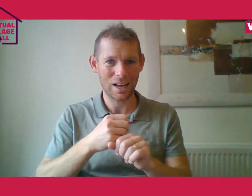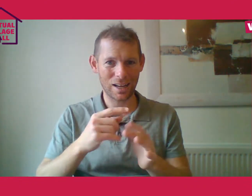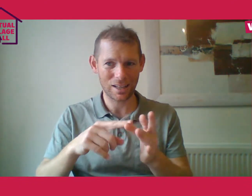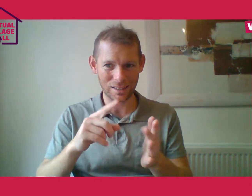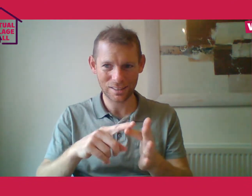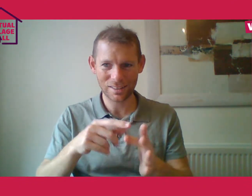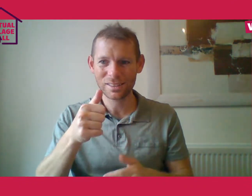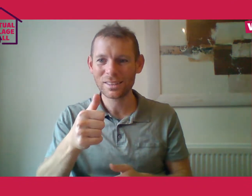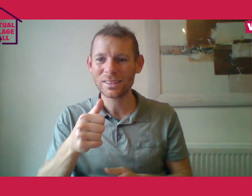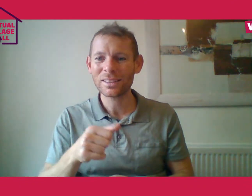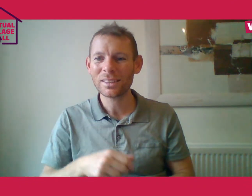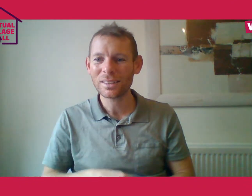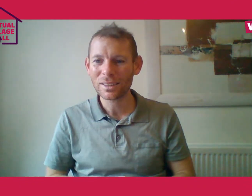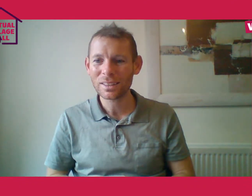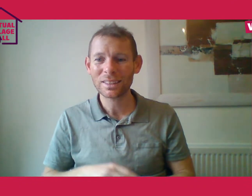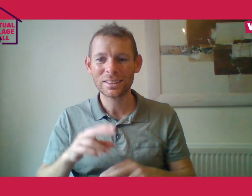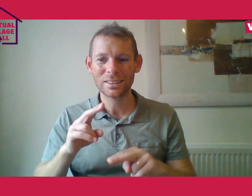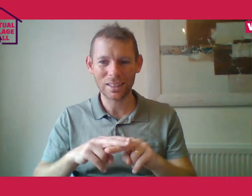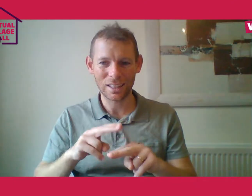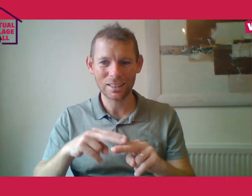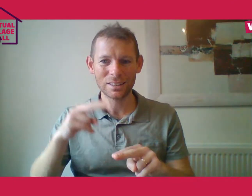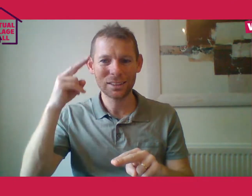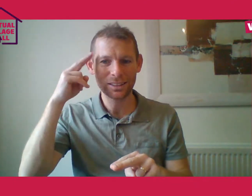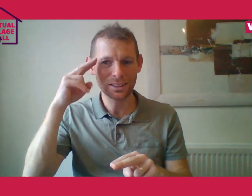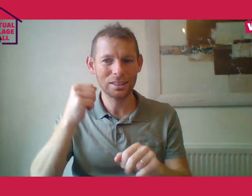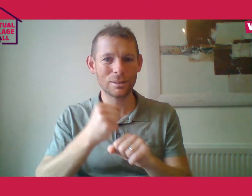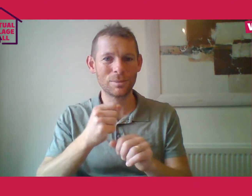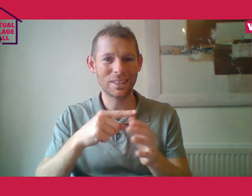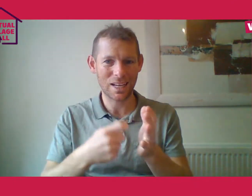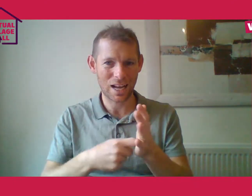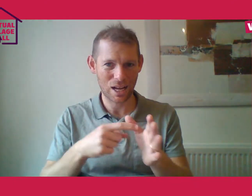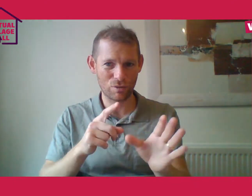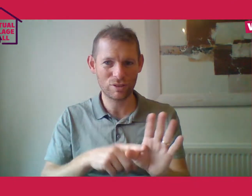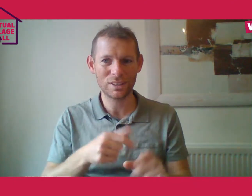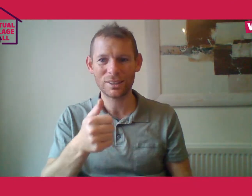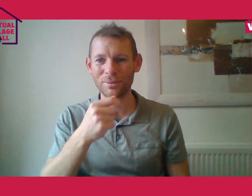Mum's name is Angie and dad's name Gary.